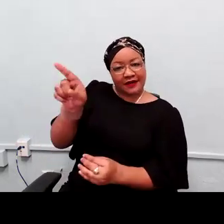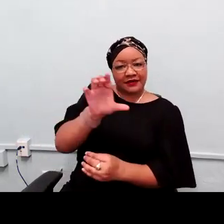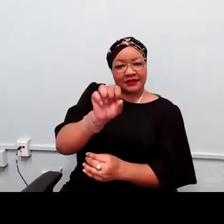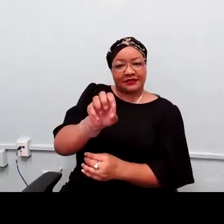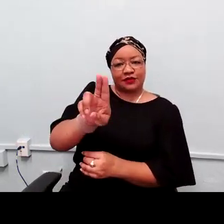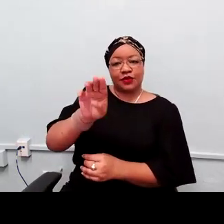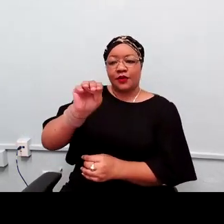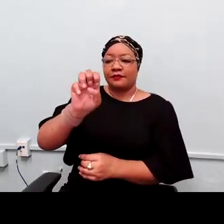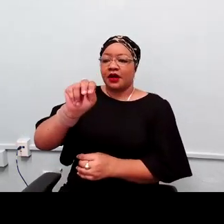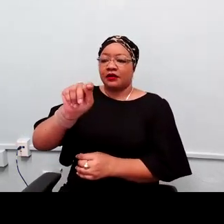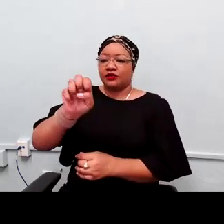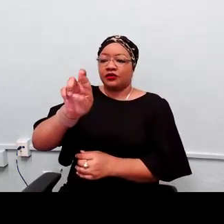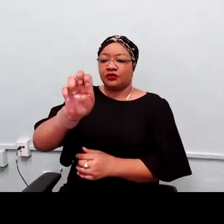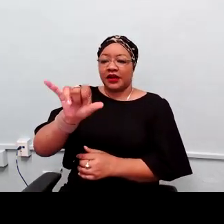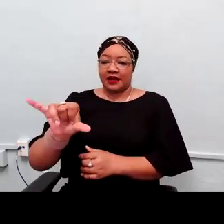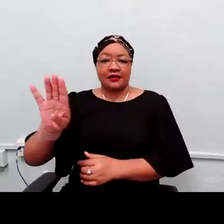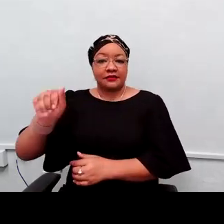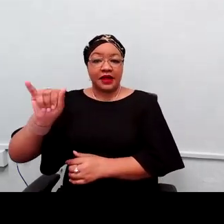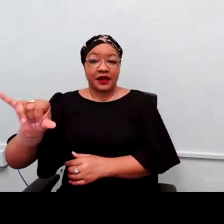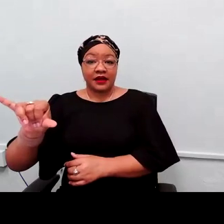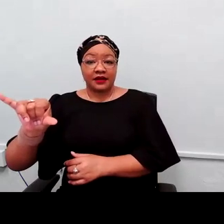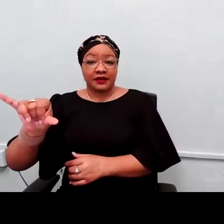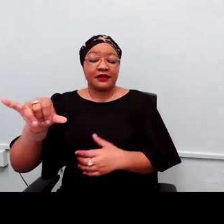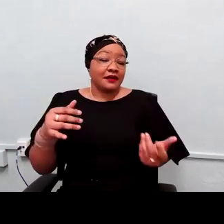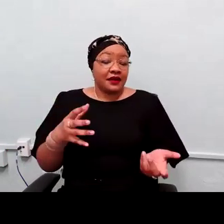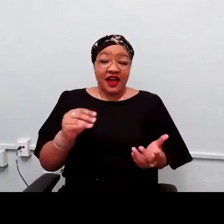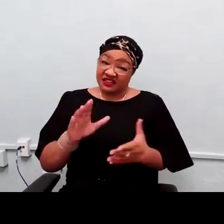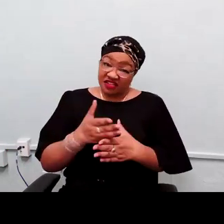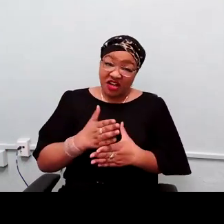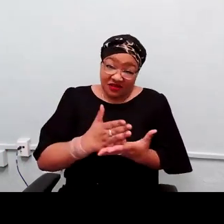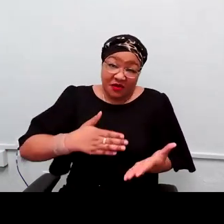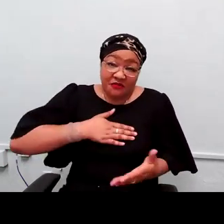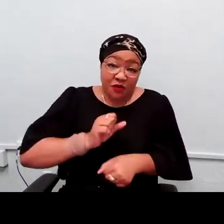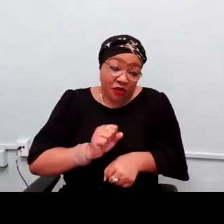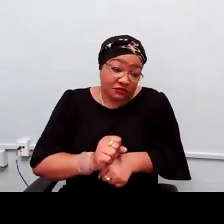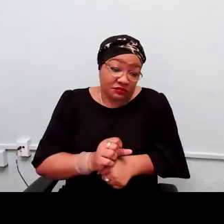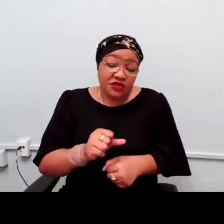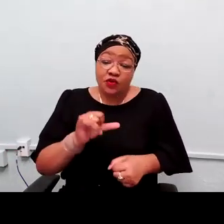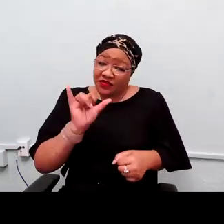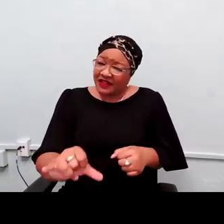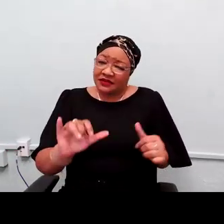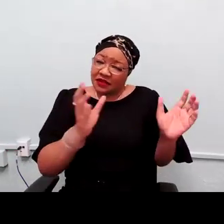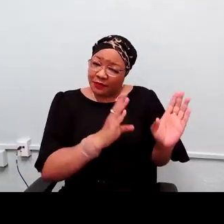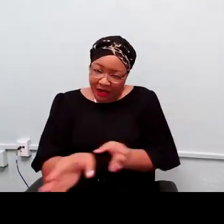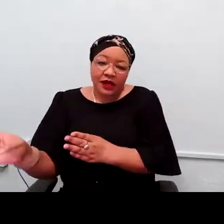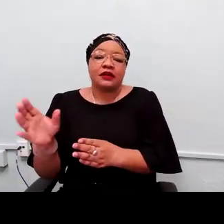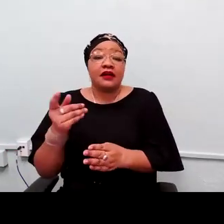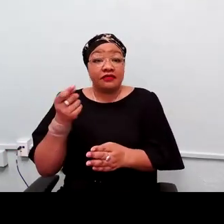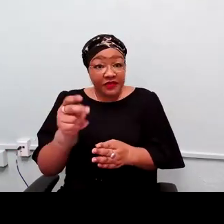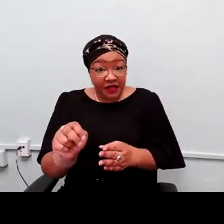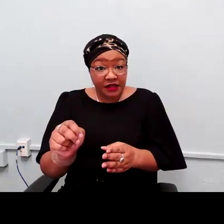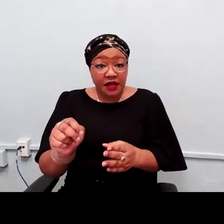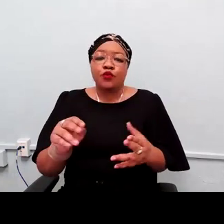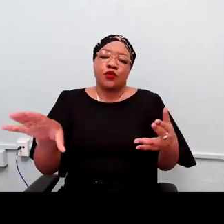and then share some of my work. So that's the game plan, and then we'll break for Q&A. So as we